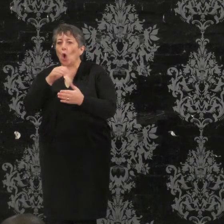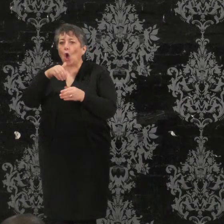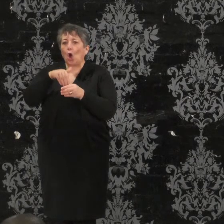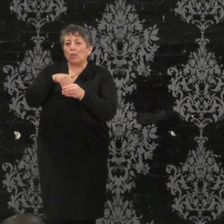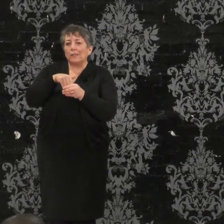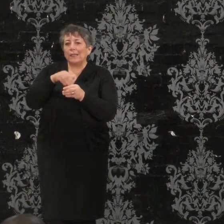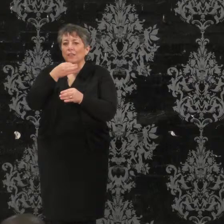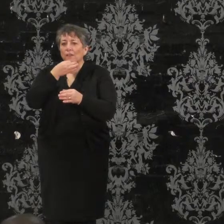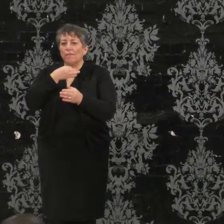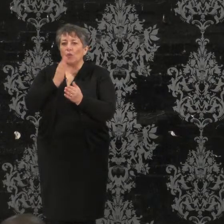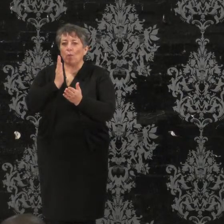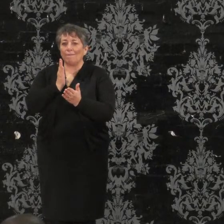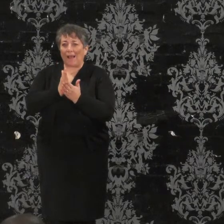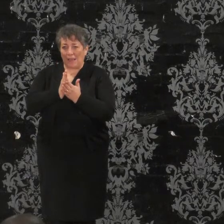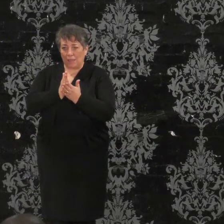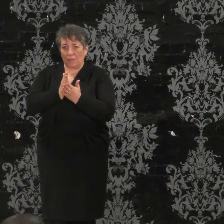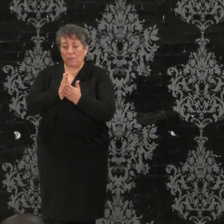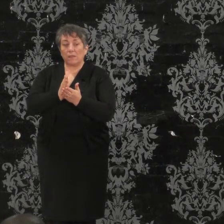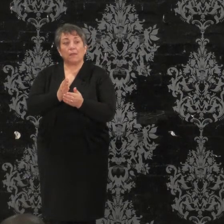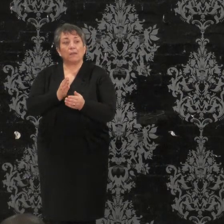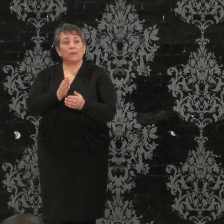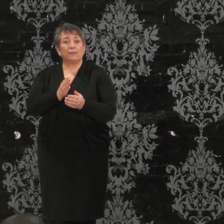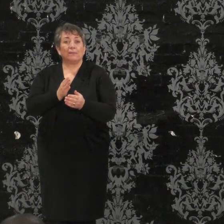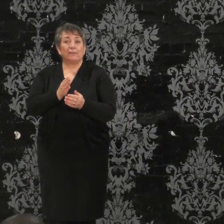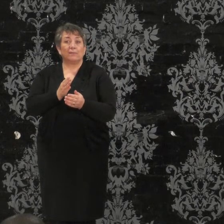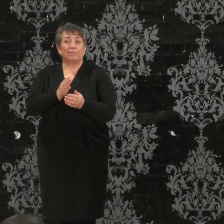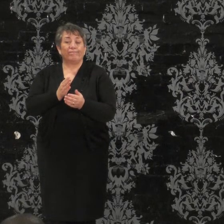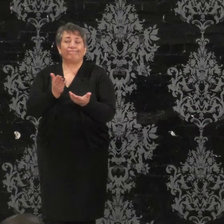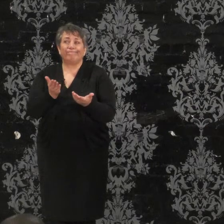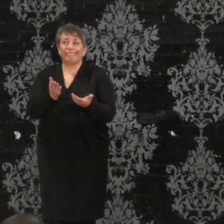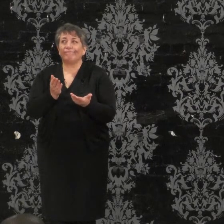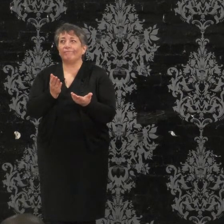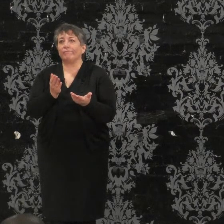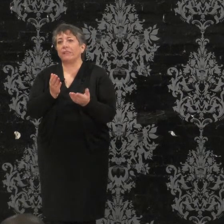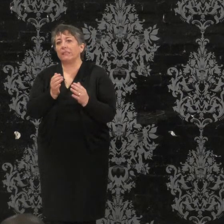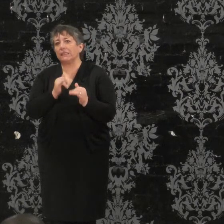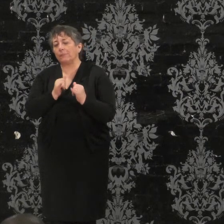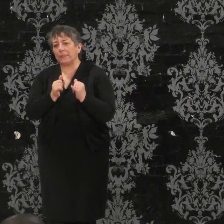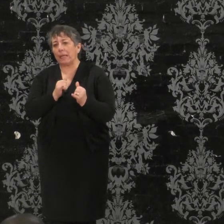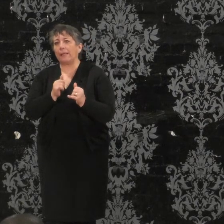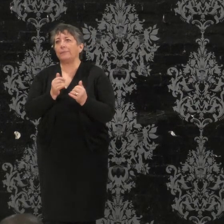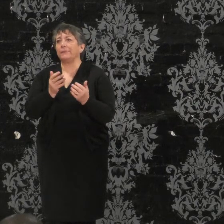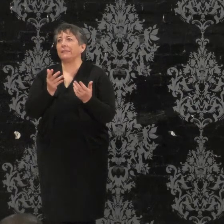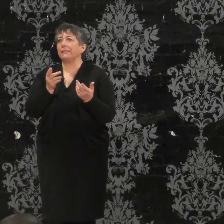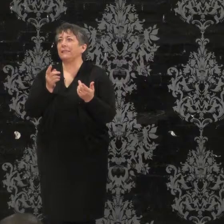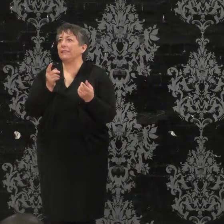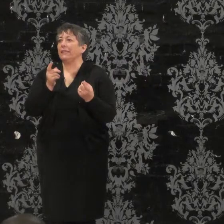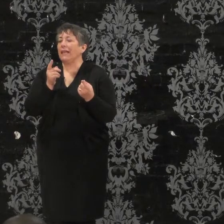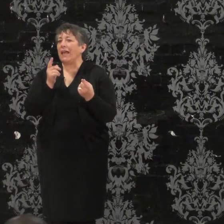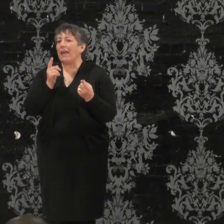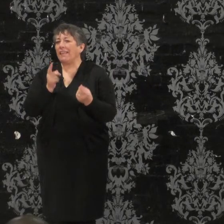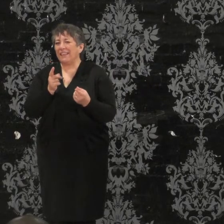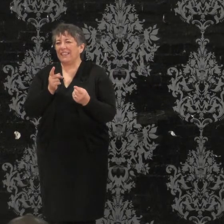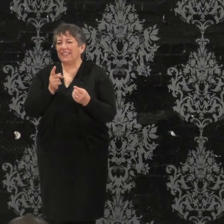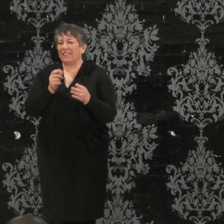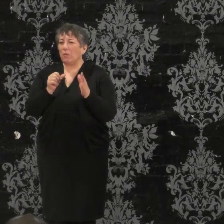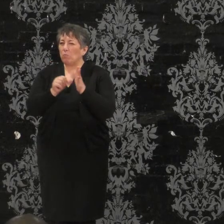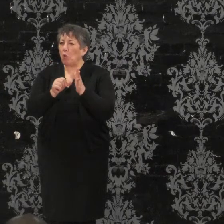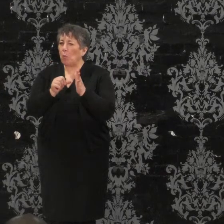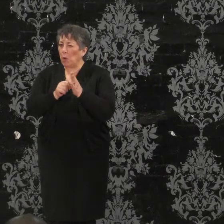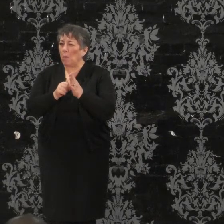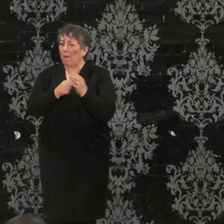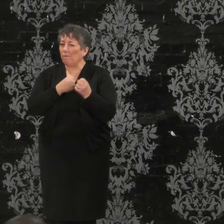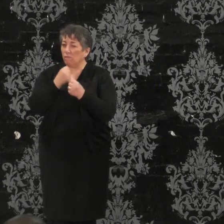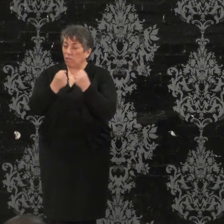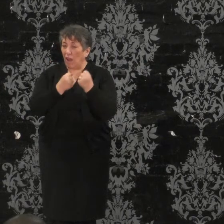often this issue is oversimplified or used to score political points.